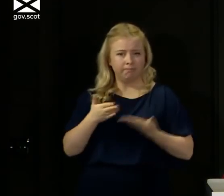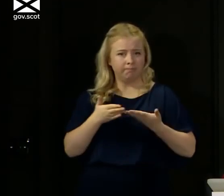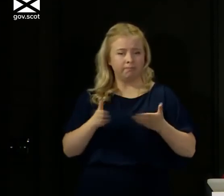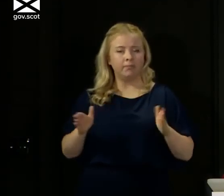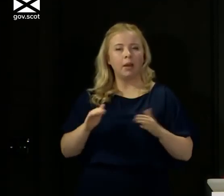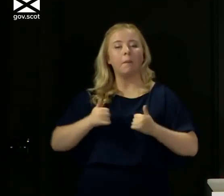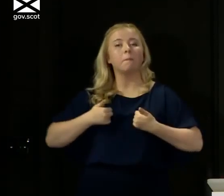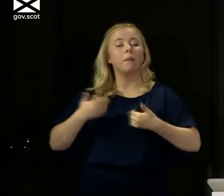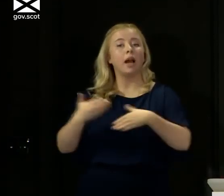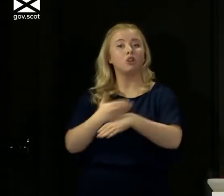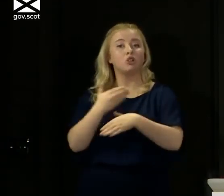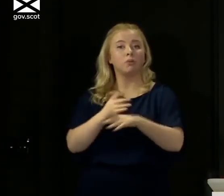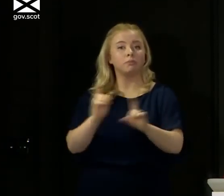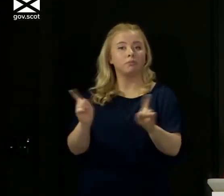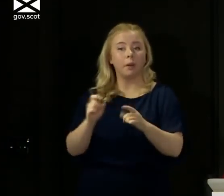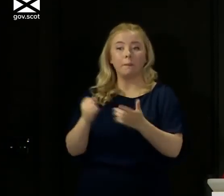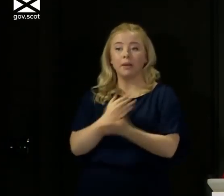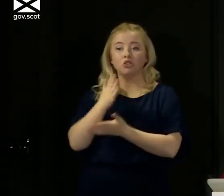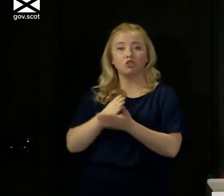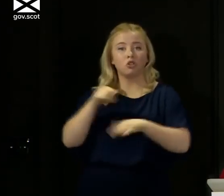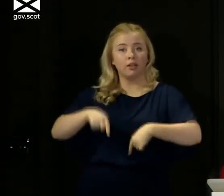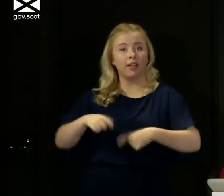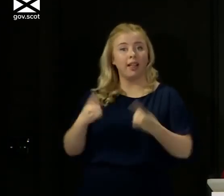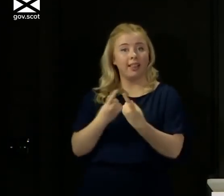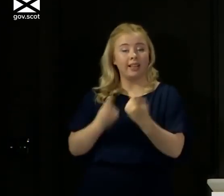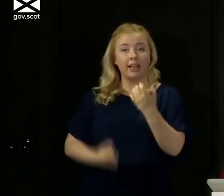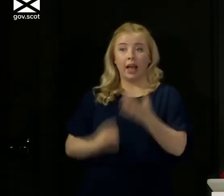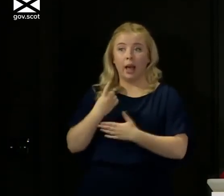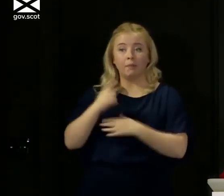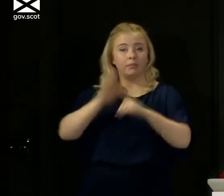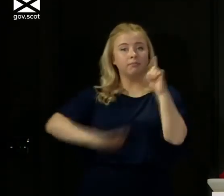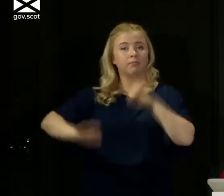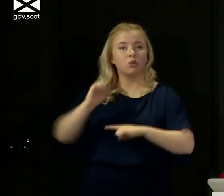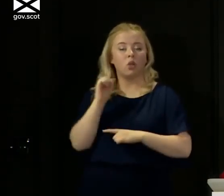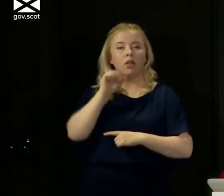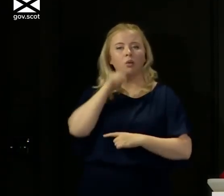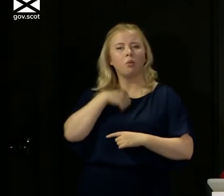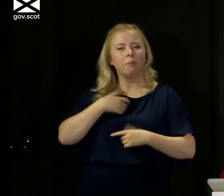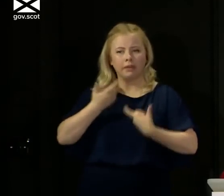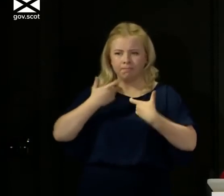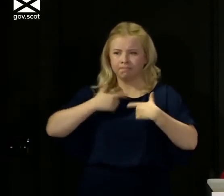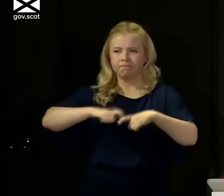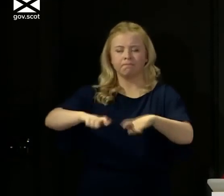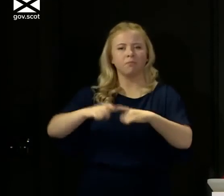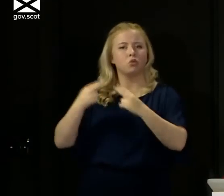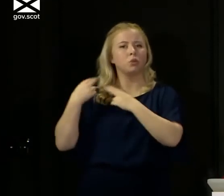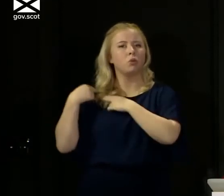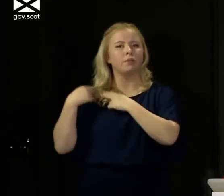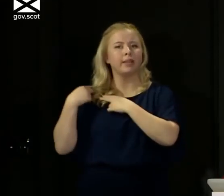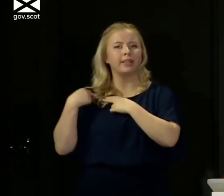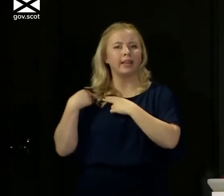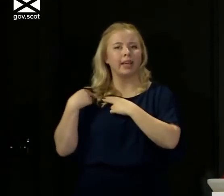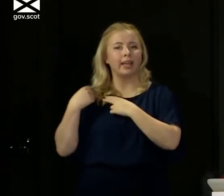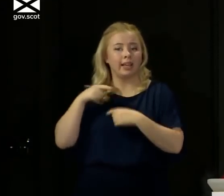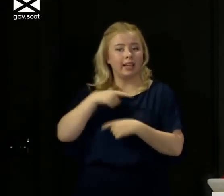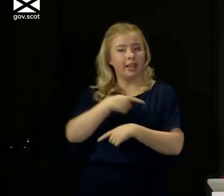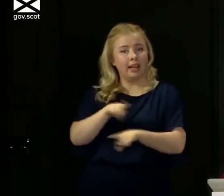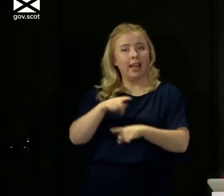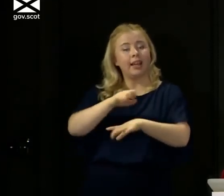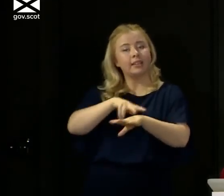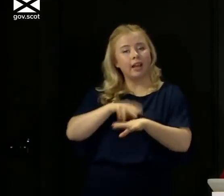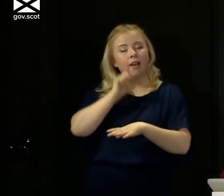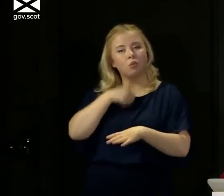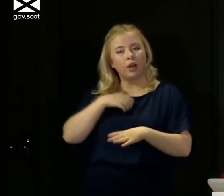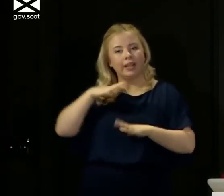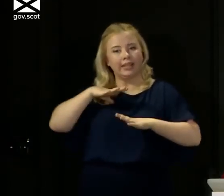these things happen in Scotland. Remember, this will be an ongoing responsibility. These are staff who will require to be